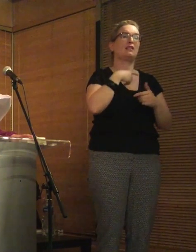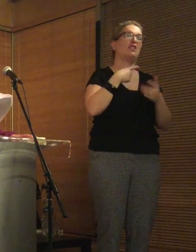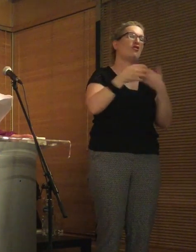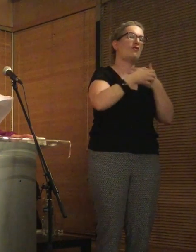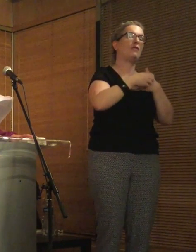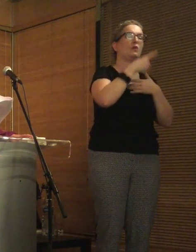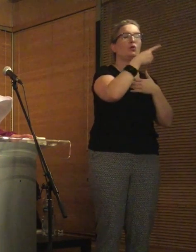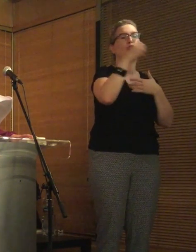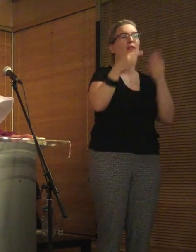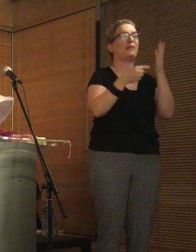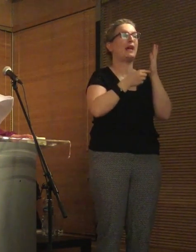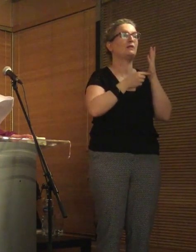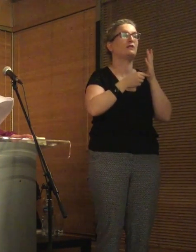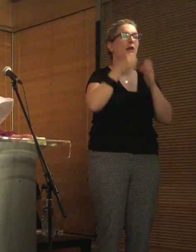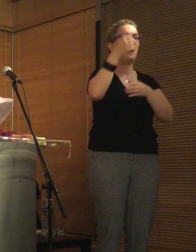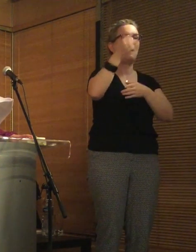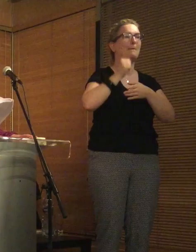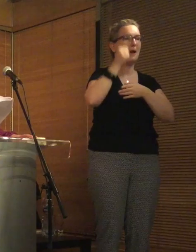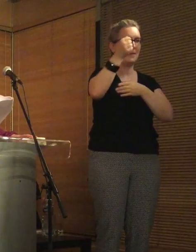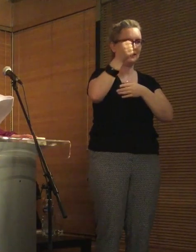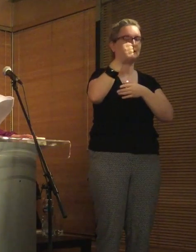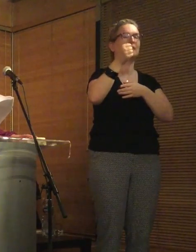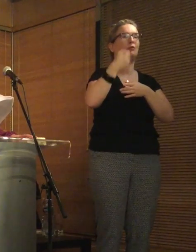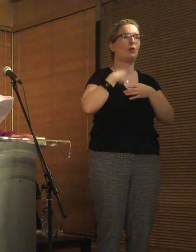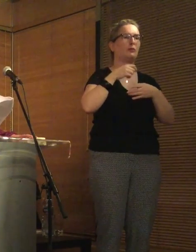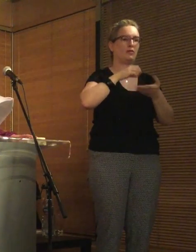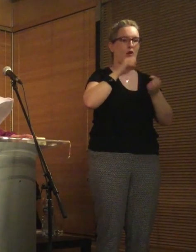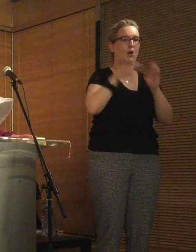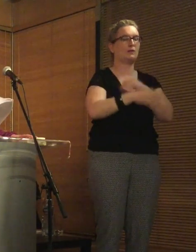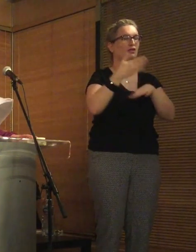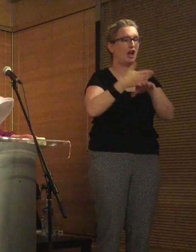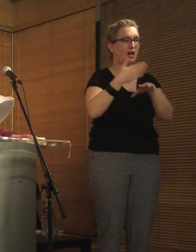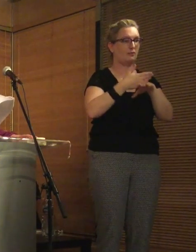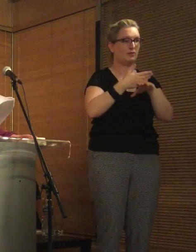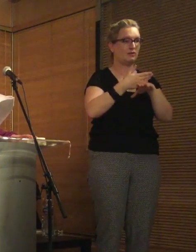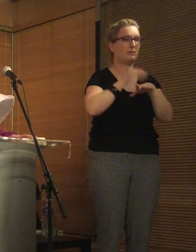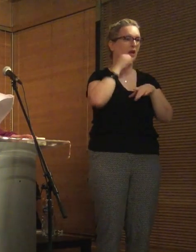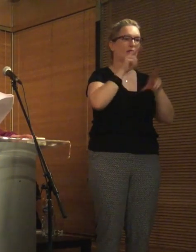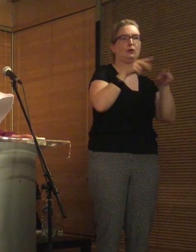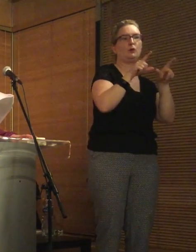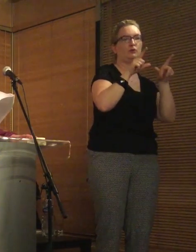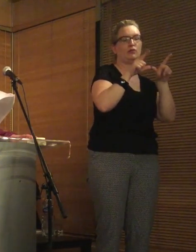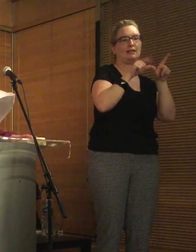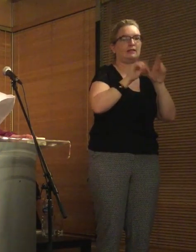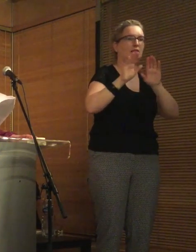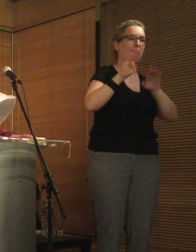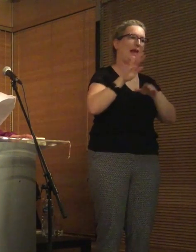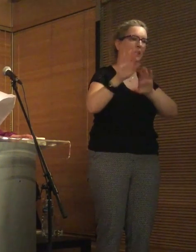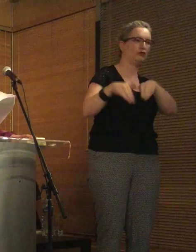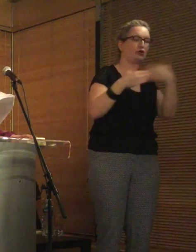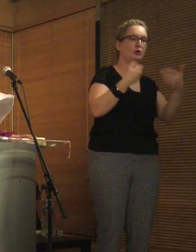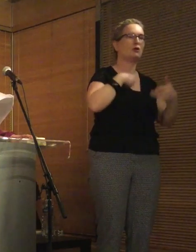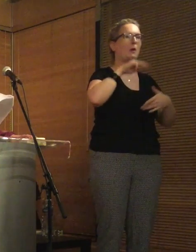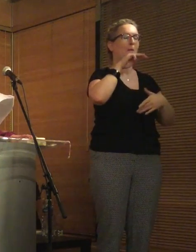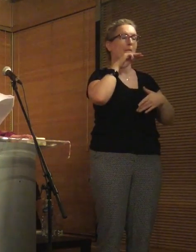100,000 barmaids would become unemployed. Barmaids were not unionised, so Eva got them to